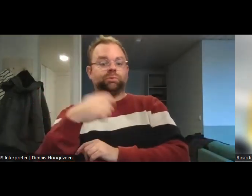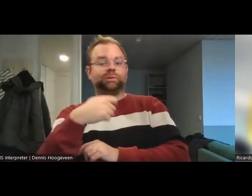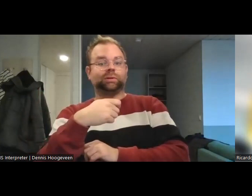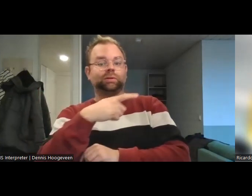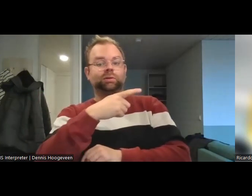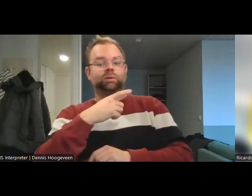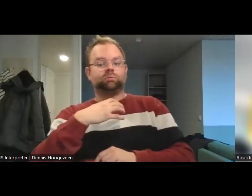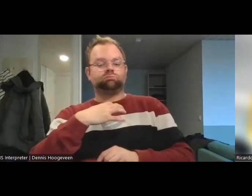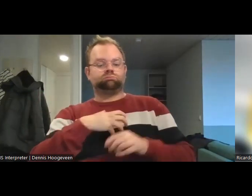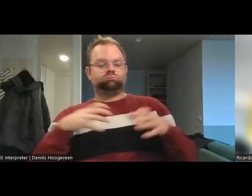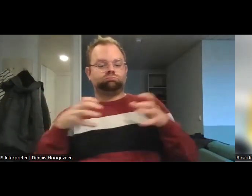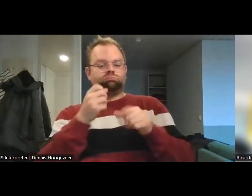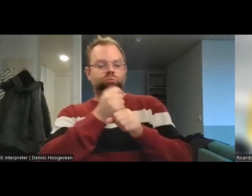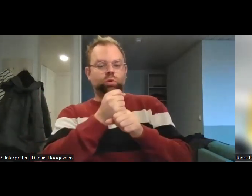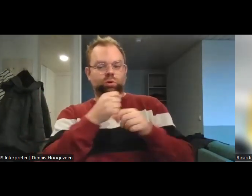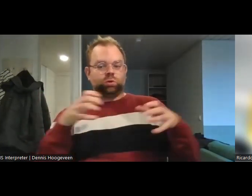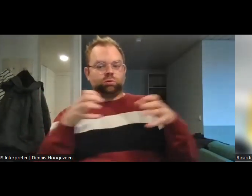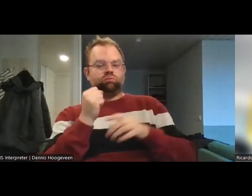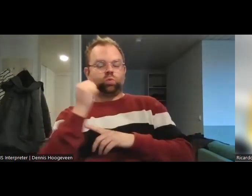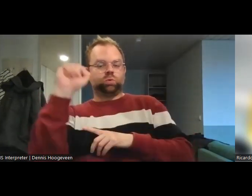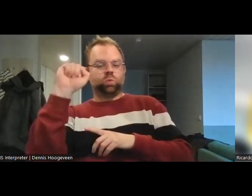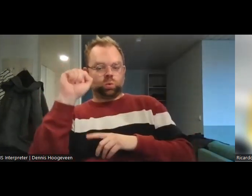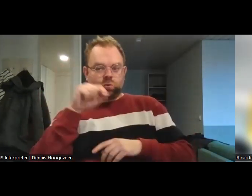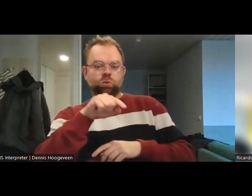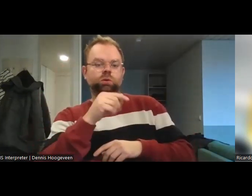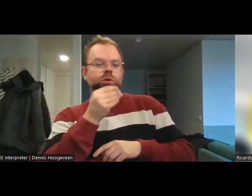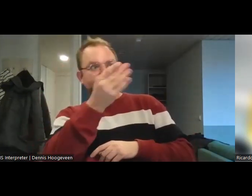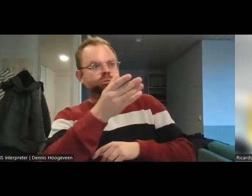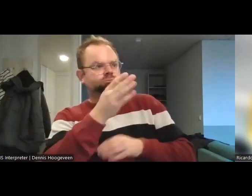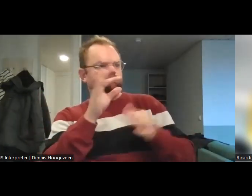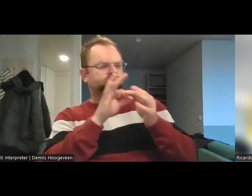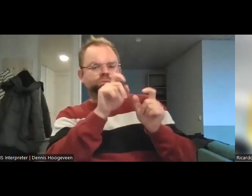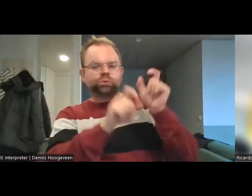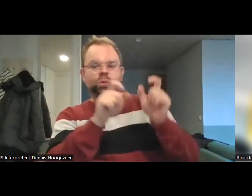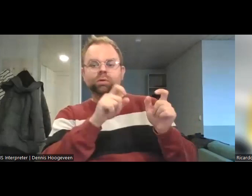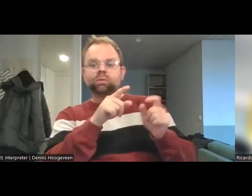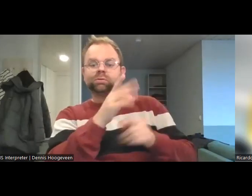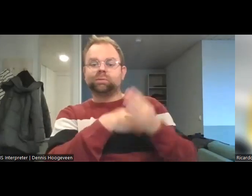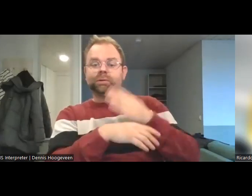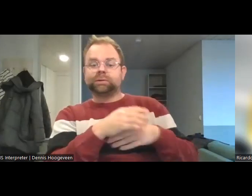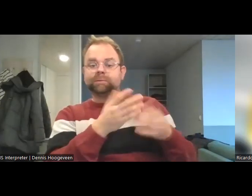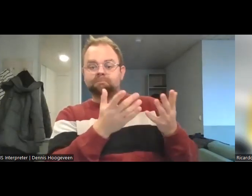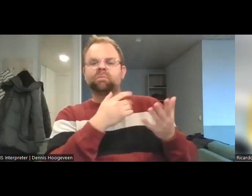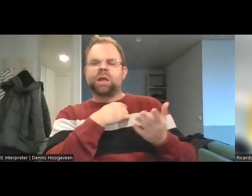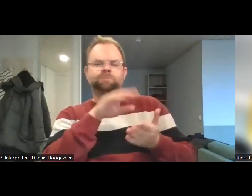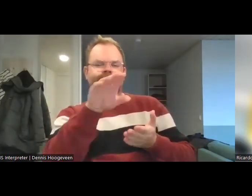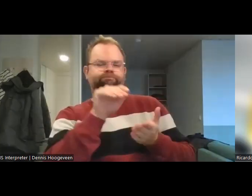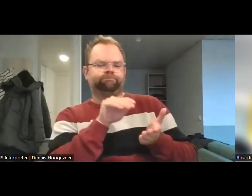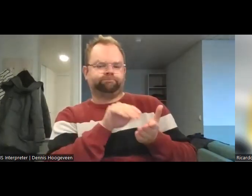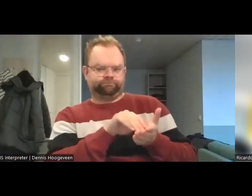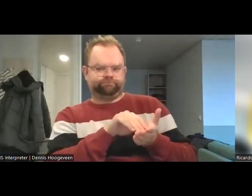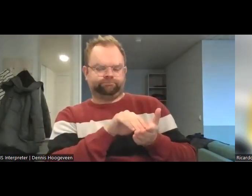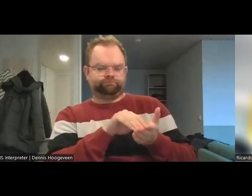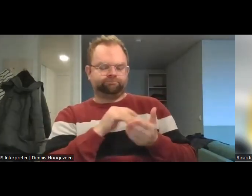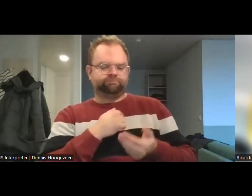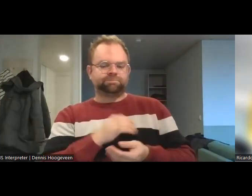Employment has been as well one of the points shared in the questionnaire with